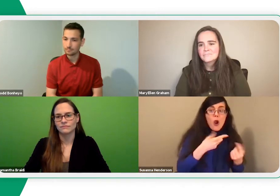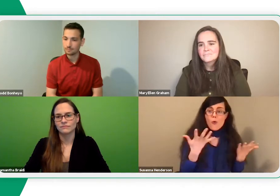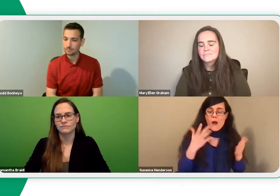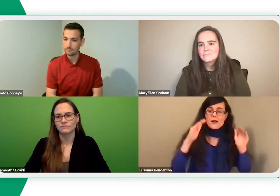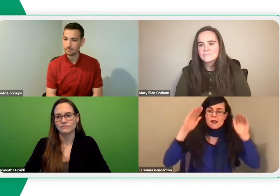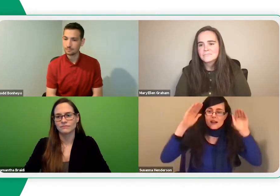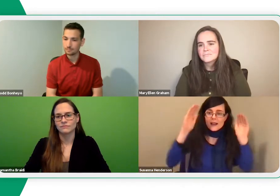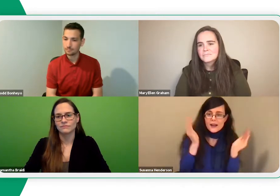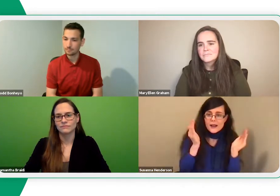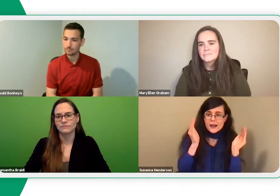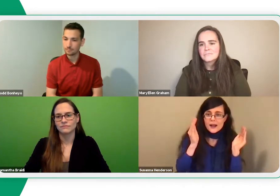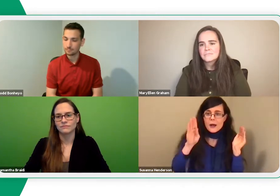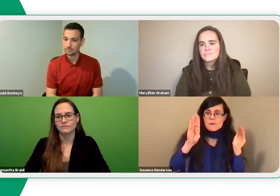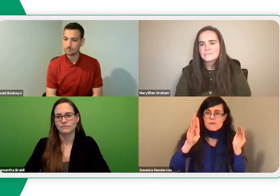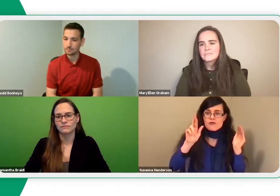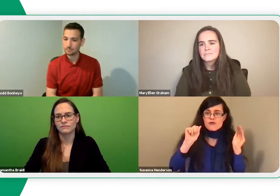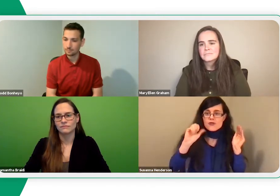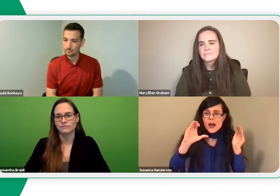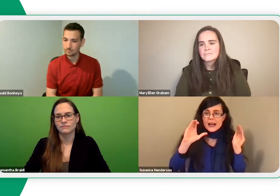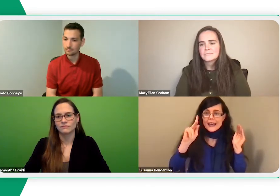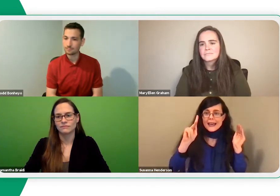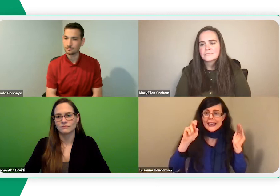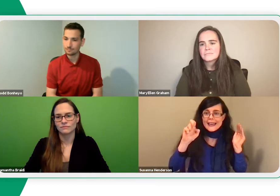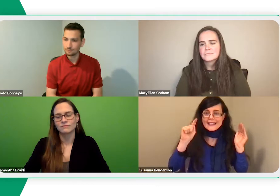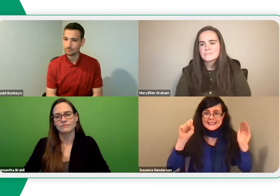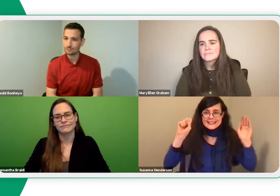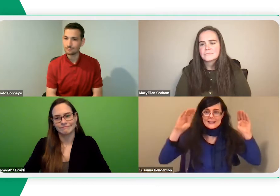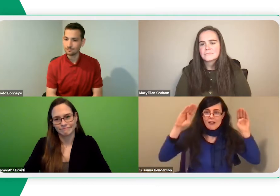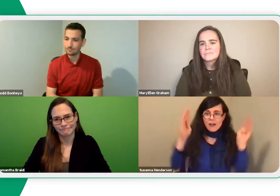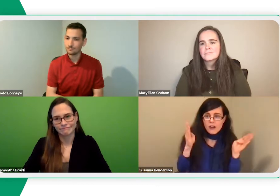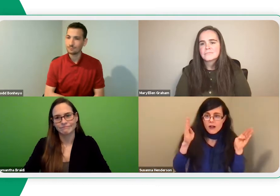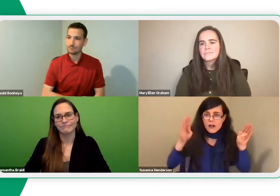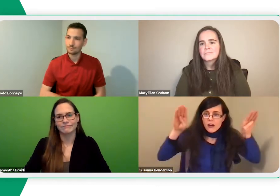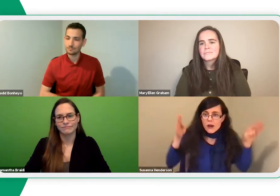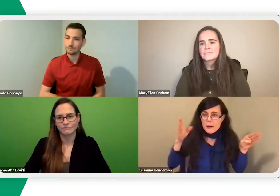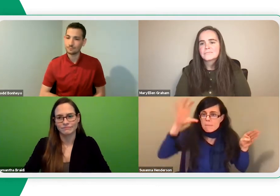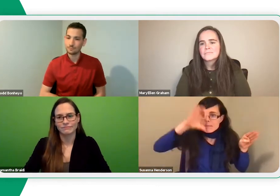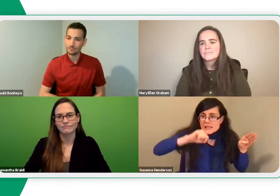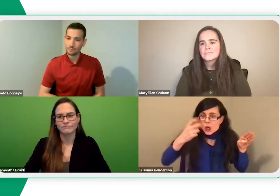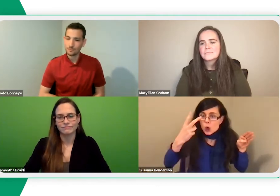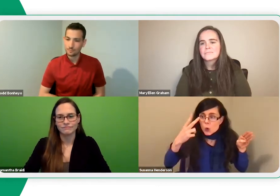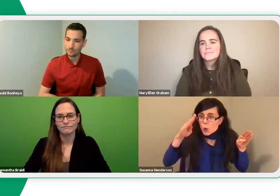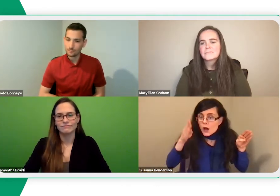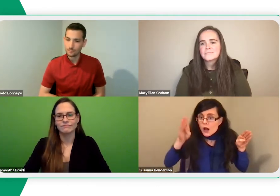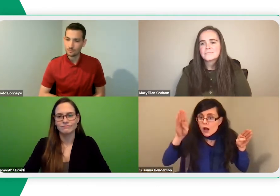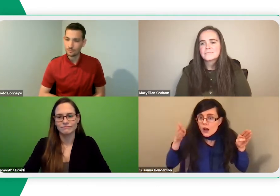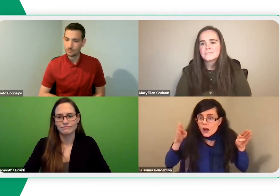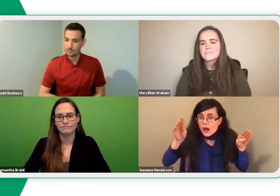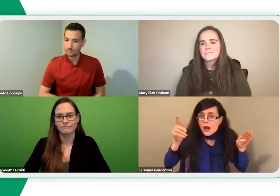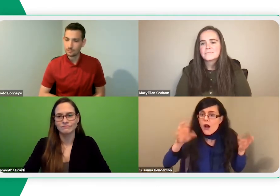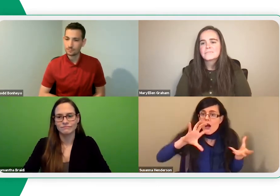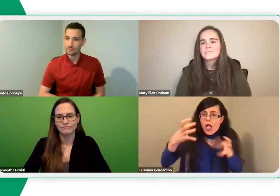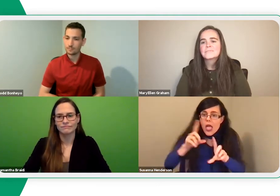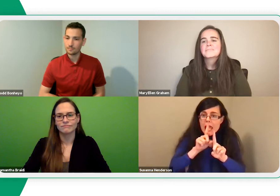of course, that's a struggle and that's a problem. When they have things in brackets,